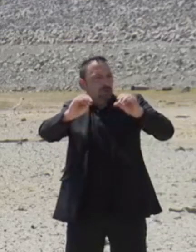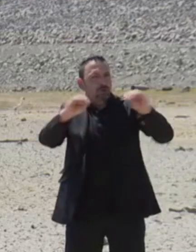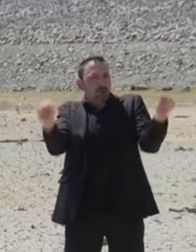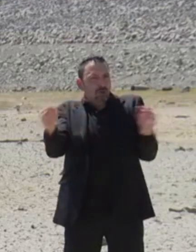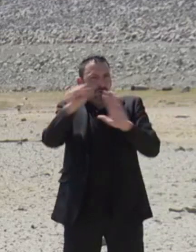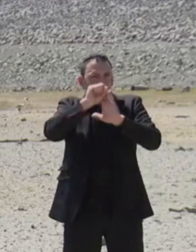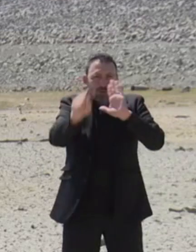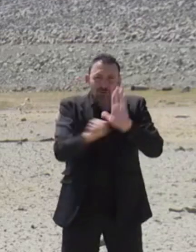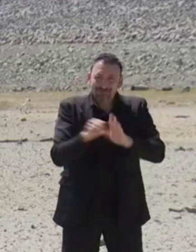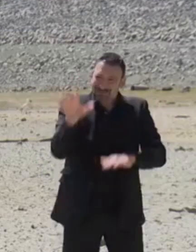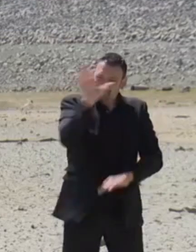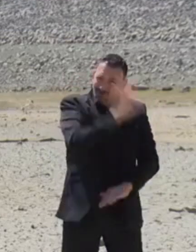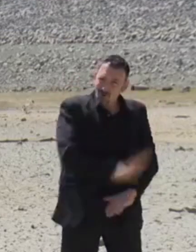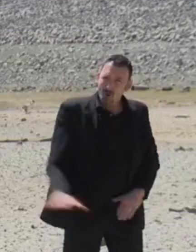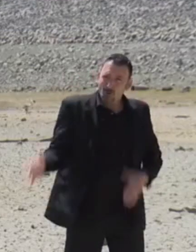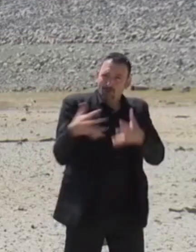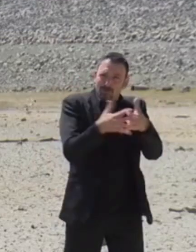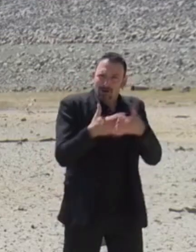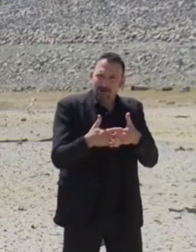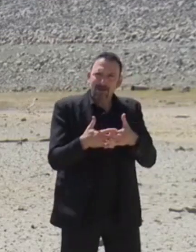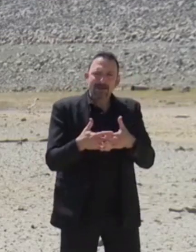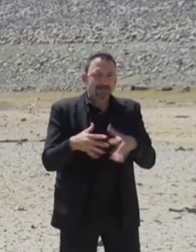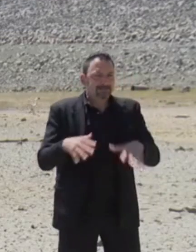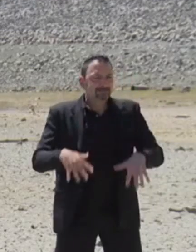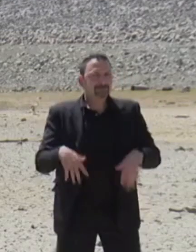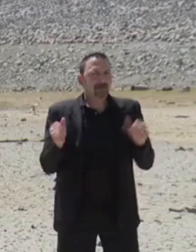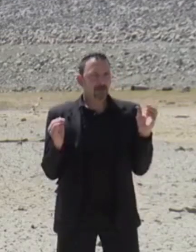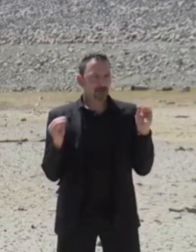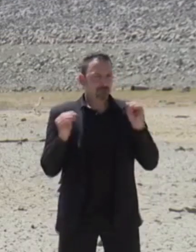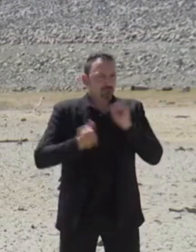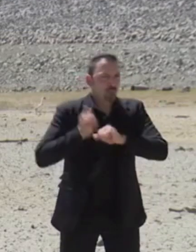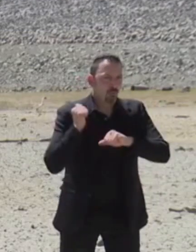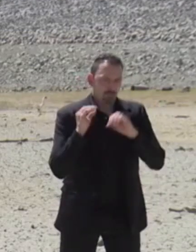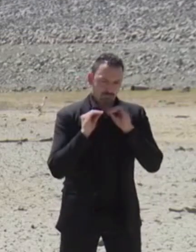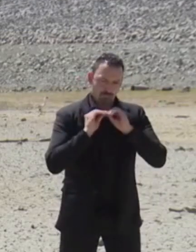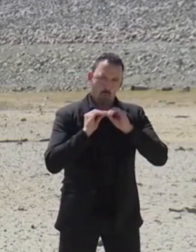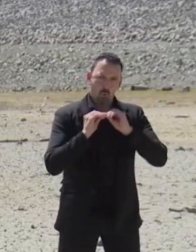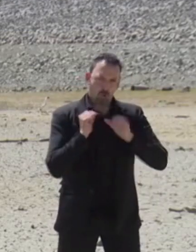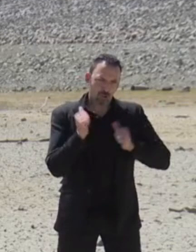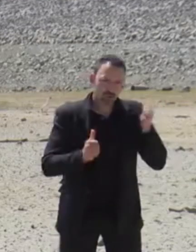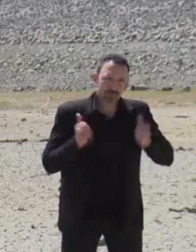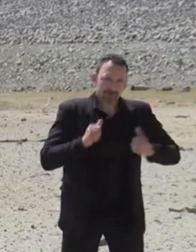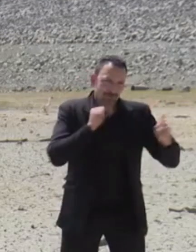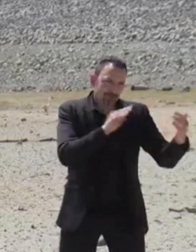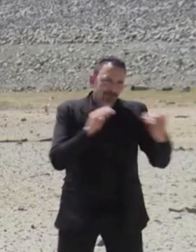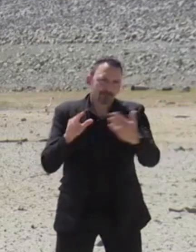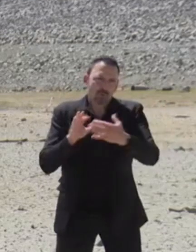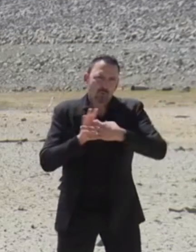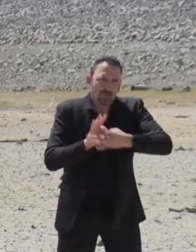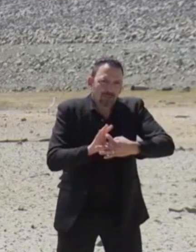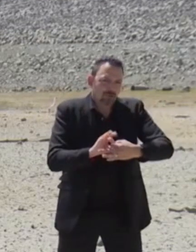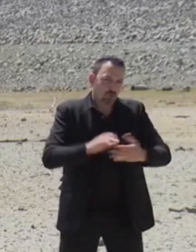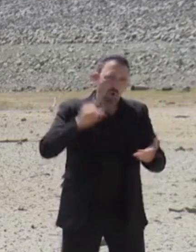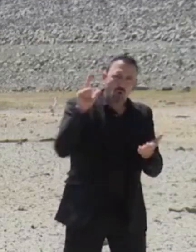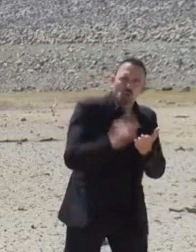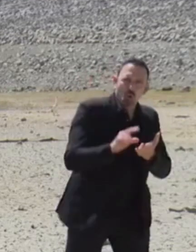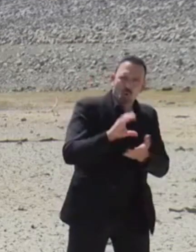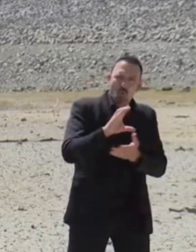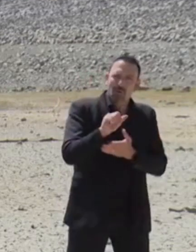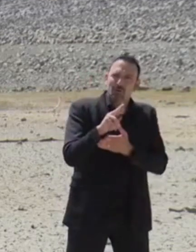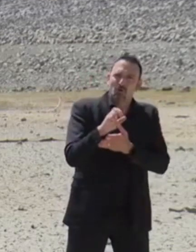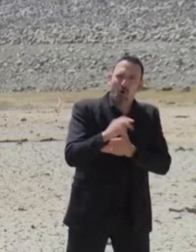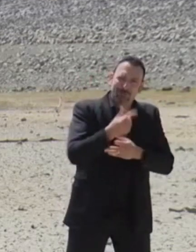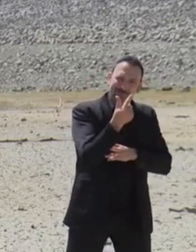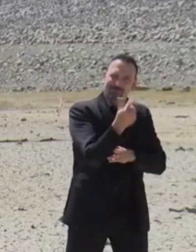more aggressive and progressive and sustained leadership as it relates to low carbon green growth and changing the way we produce